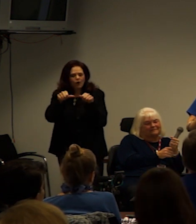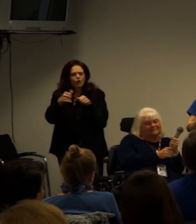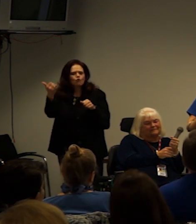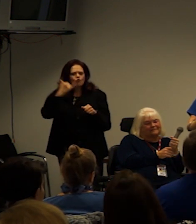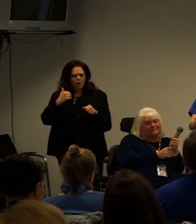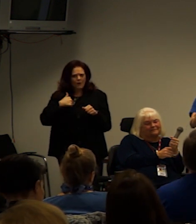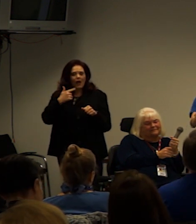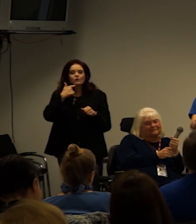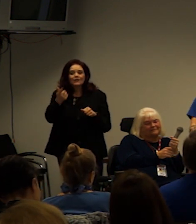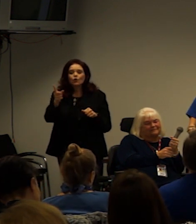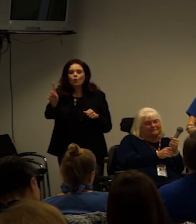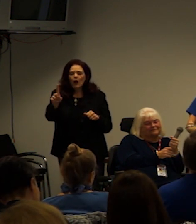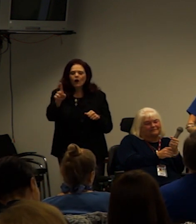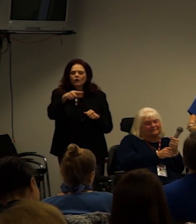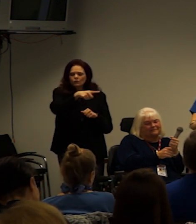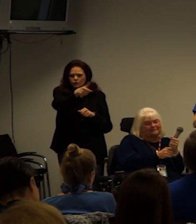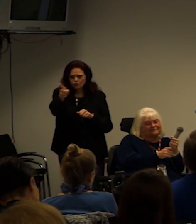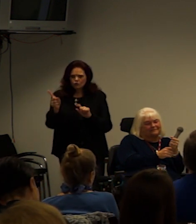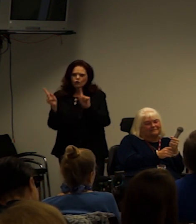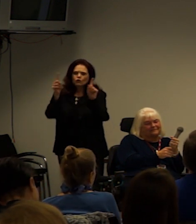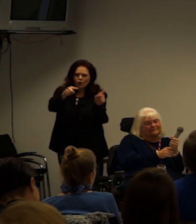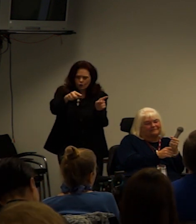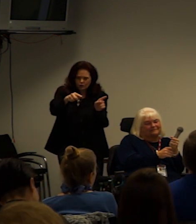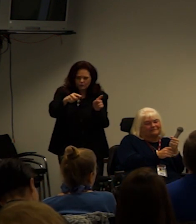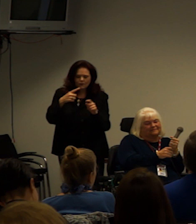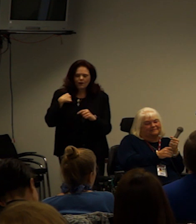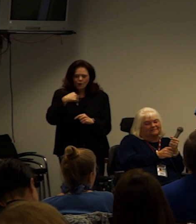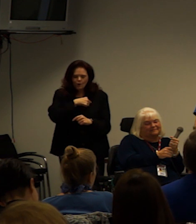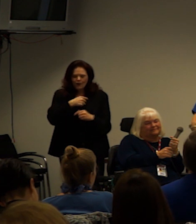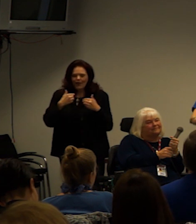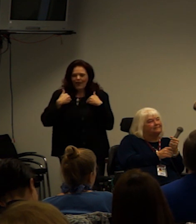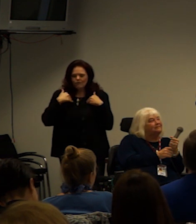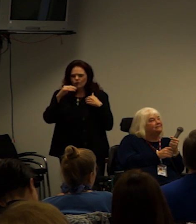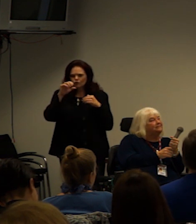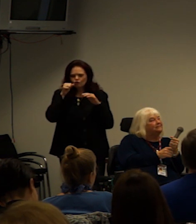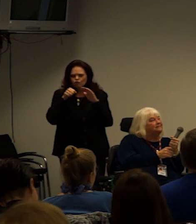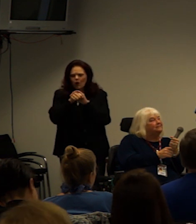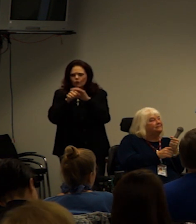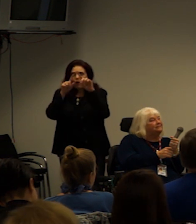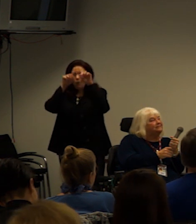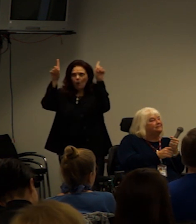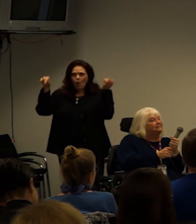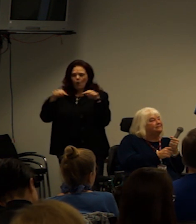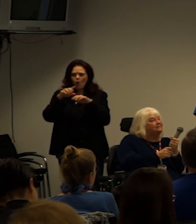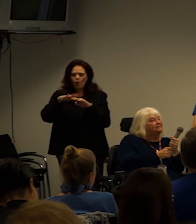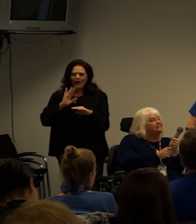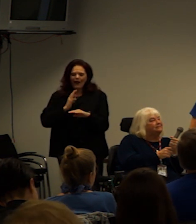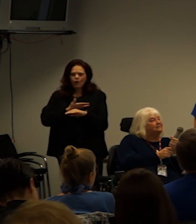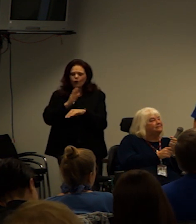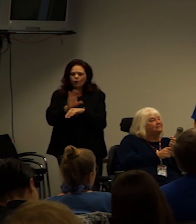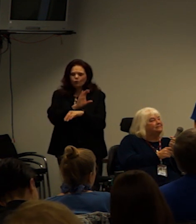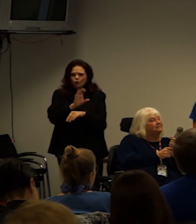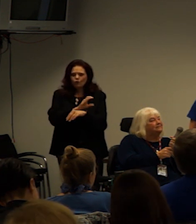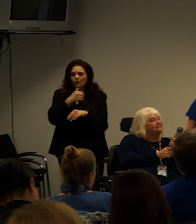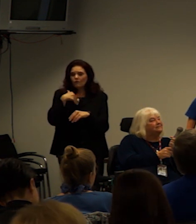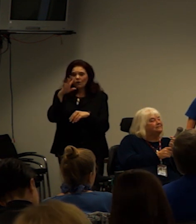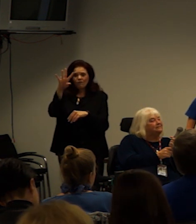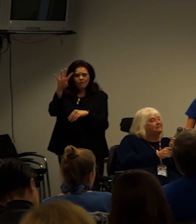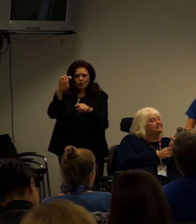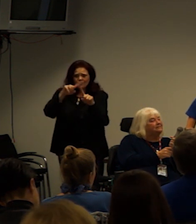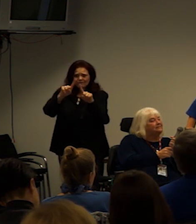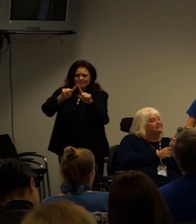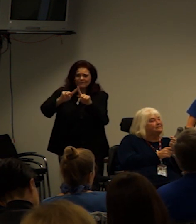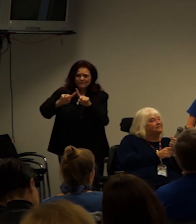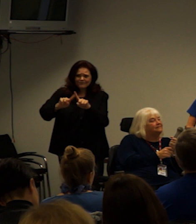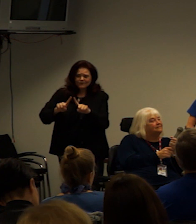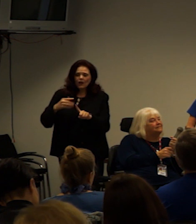I can tell you. We have a shelter board on our computer system here, and there's 400 shelters, and the locations are listed.